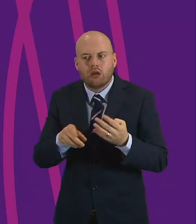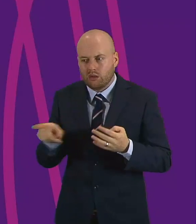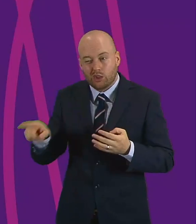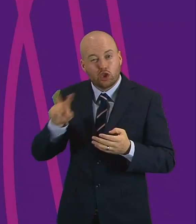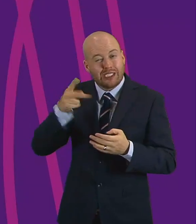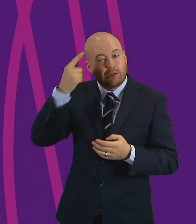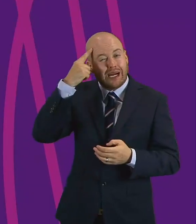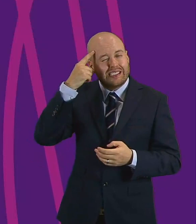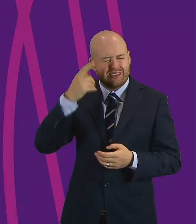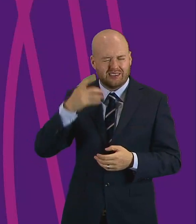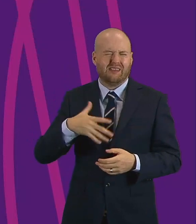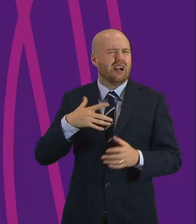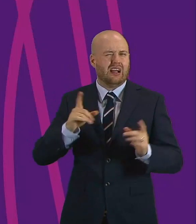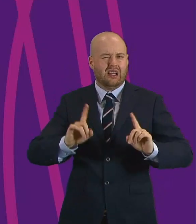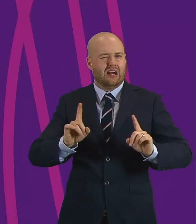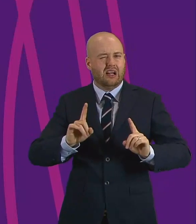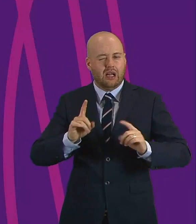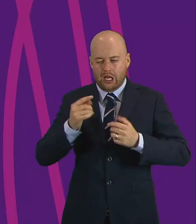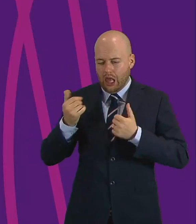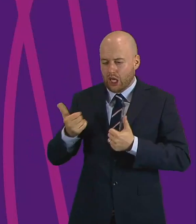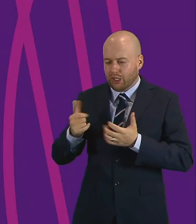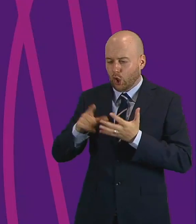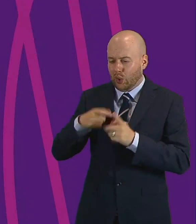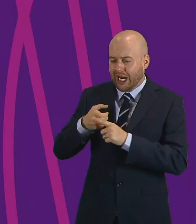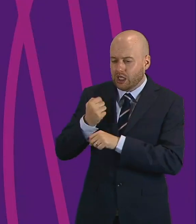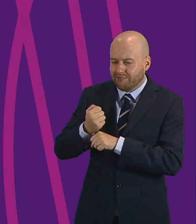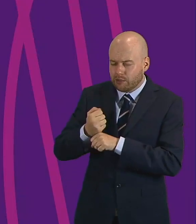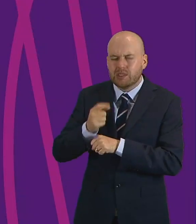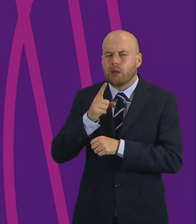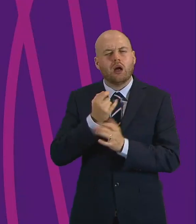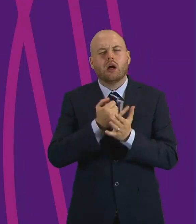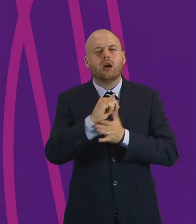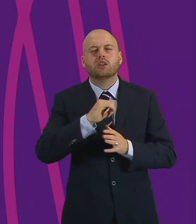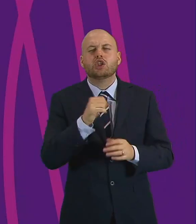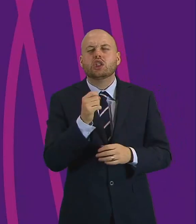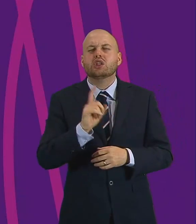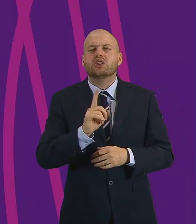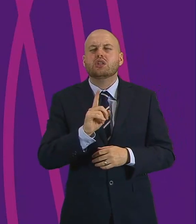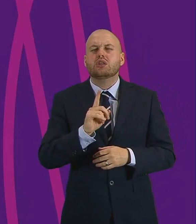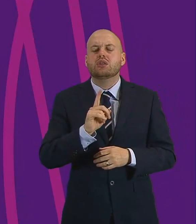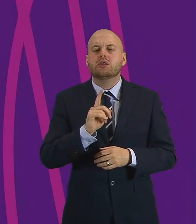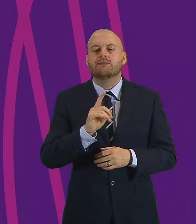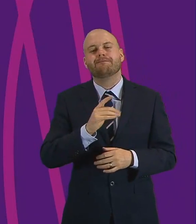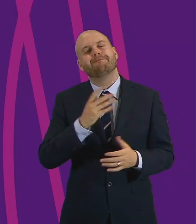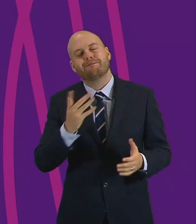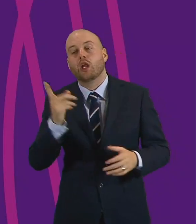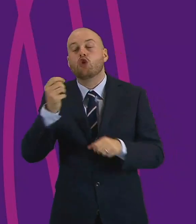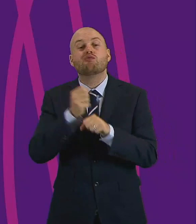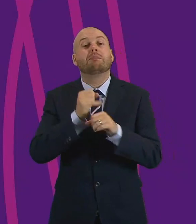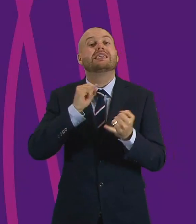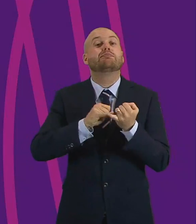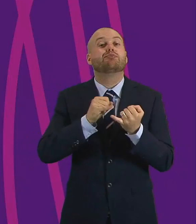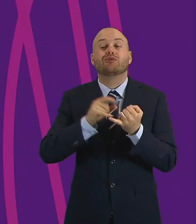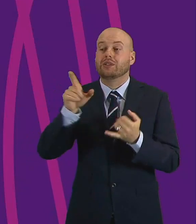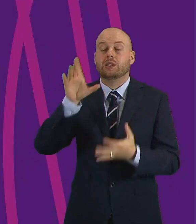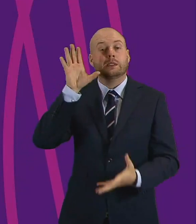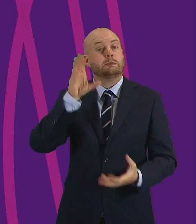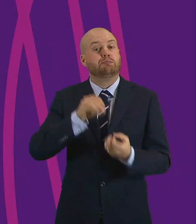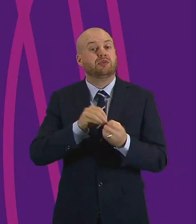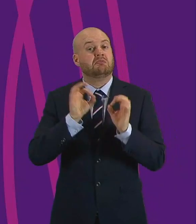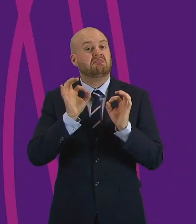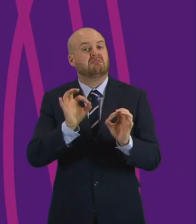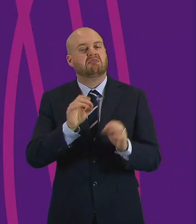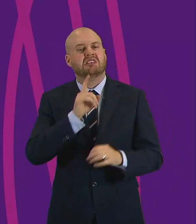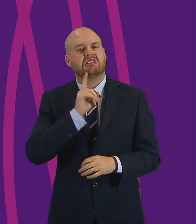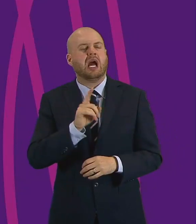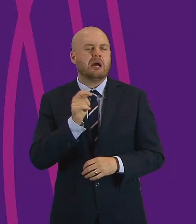And I think the point that was well made, in fact, by Graham Simpson sums it all up. His speech illustrated the core